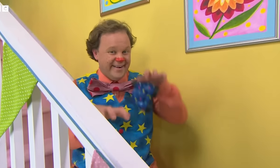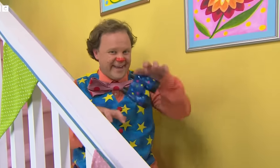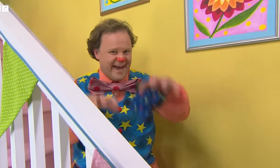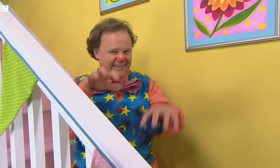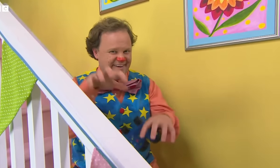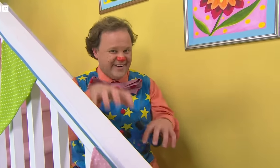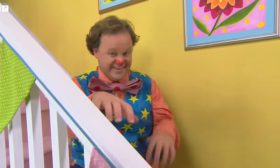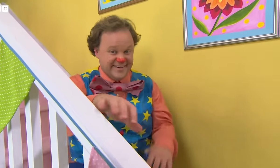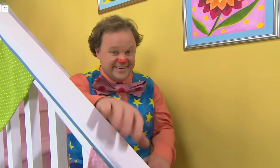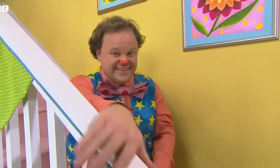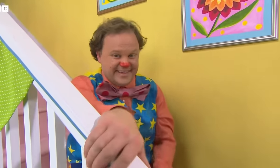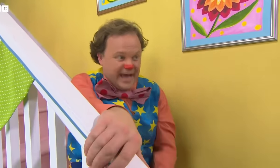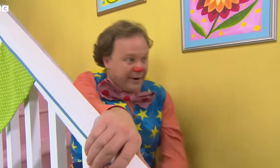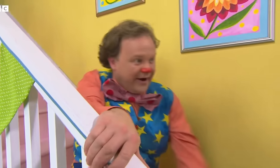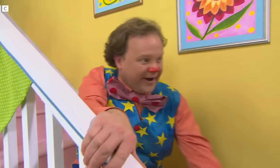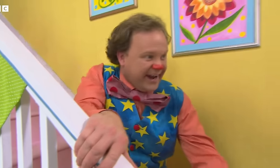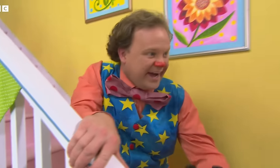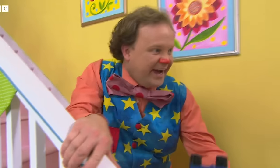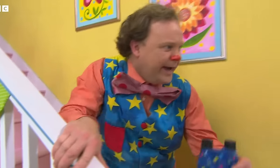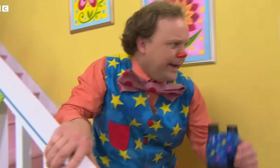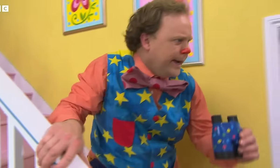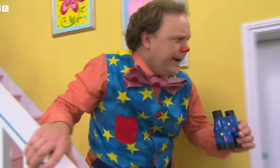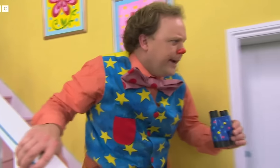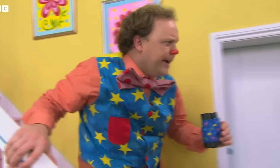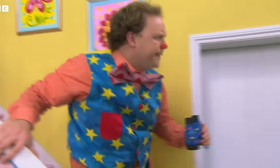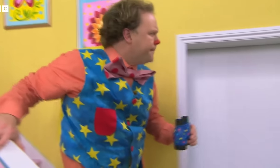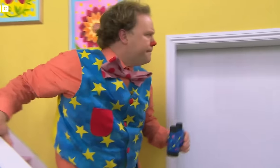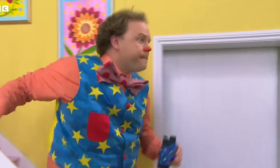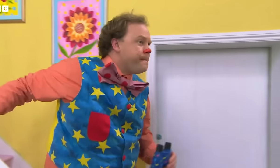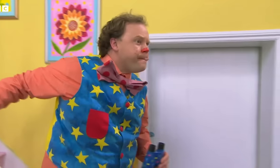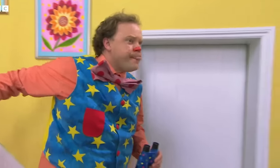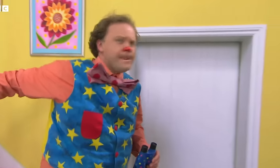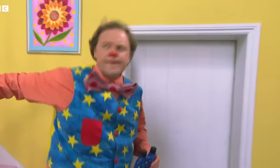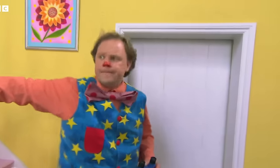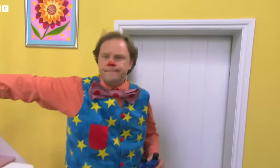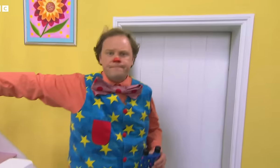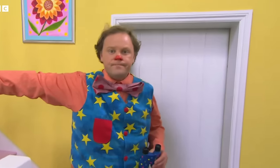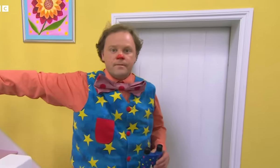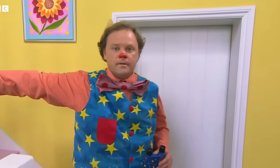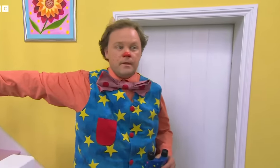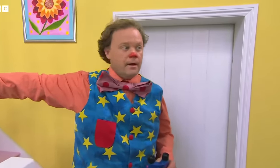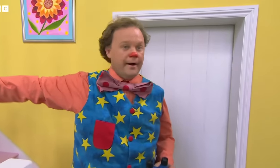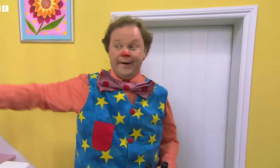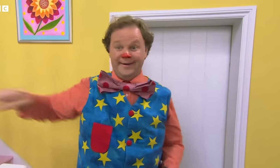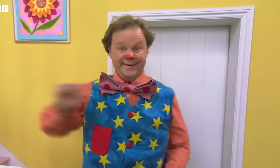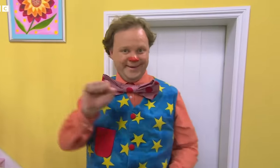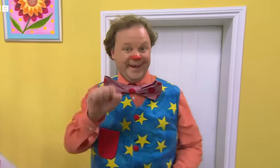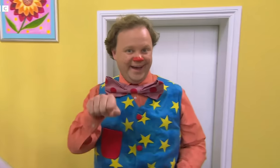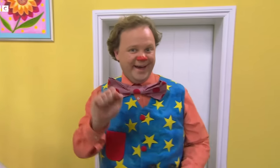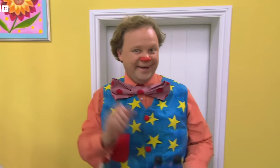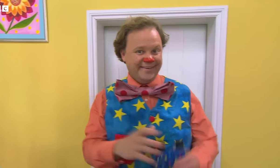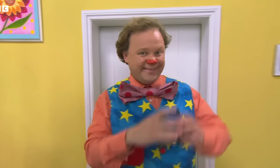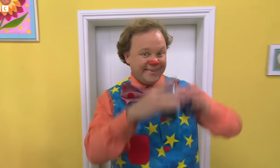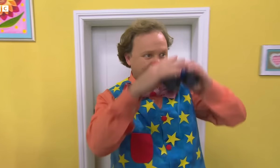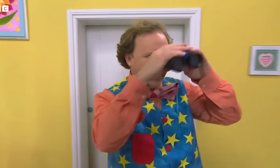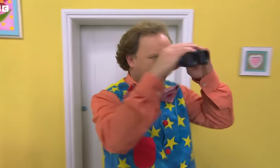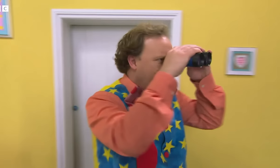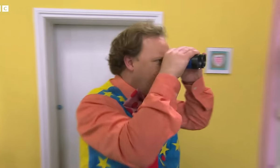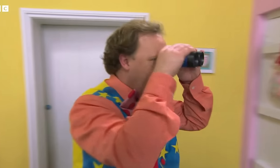Wild animals! Come on! There aren't wild animals in your house, Mr. Tumble, are there? Yes! What